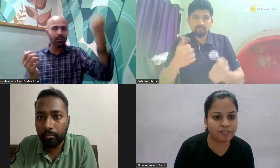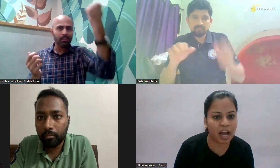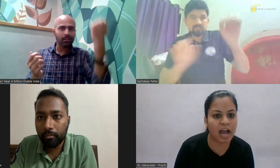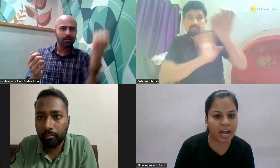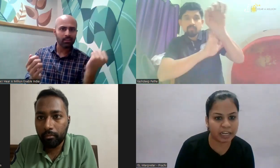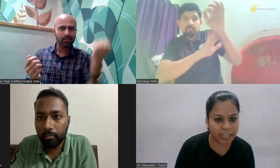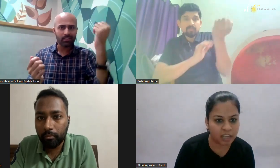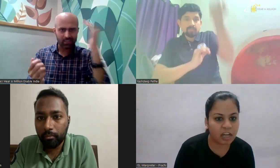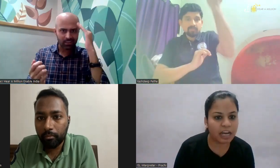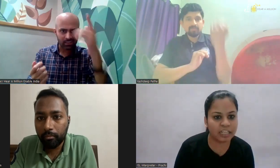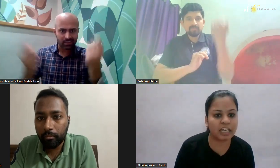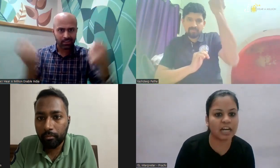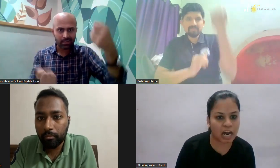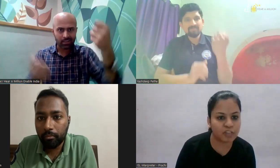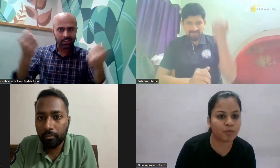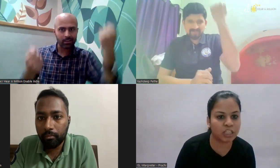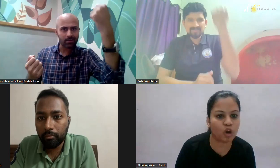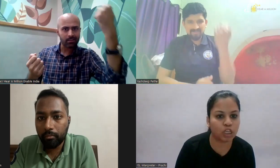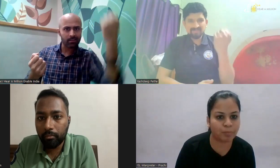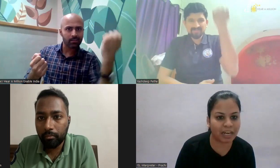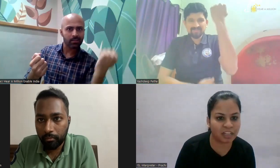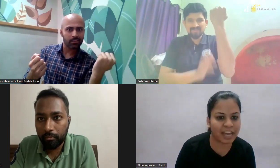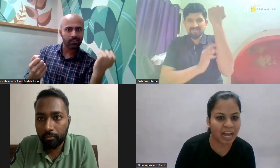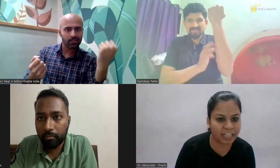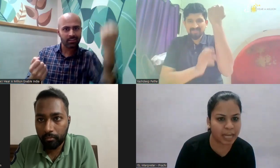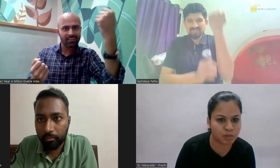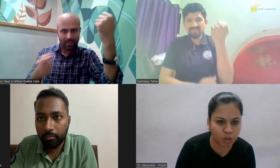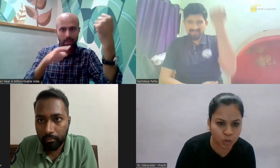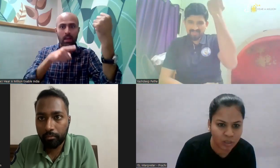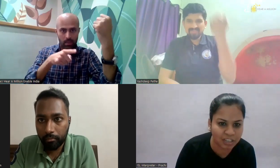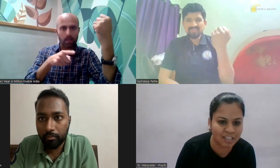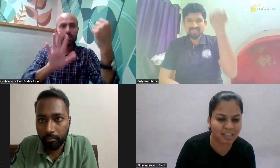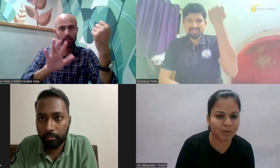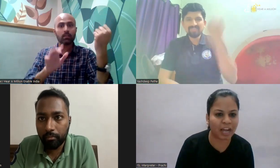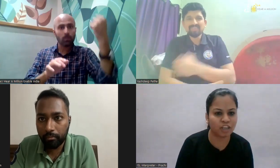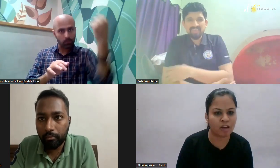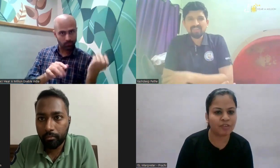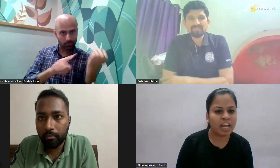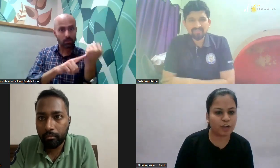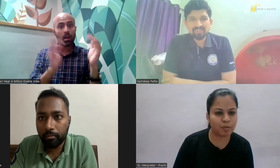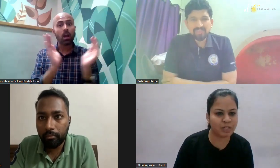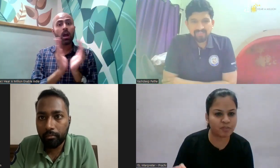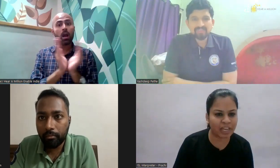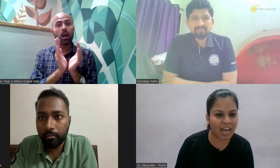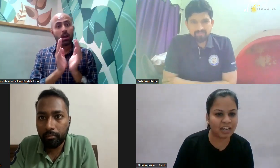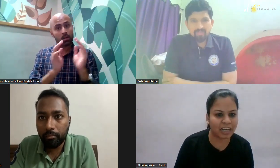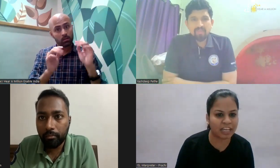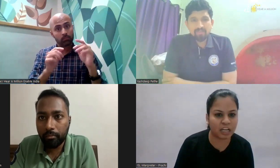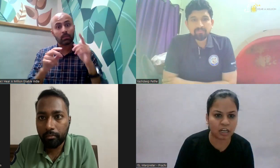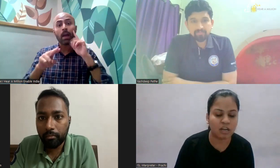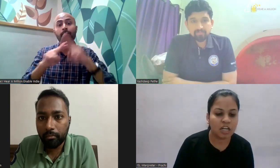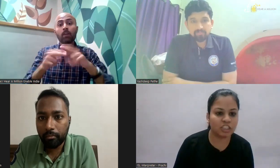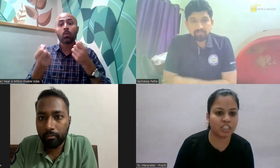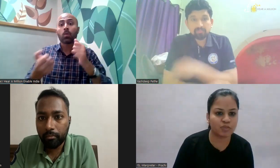equipments if we are adding in the cars for the orthopedically handicaps, there is some kind of equipments we can add,